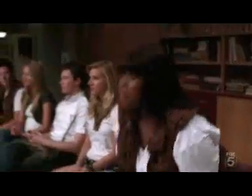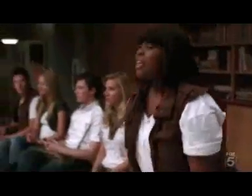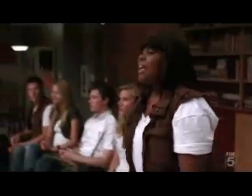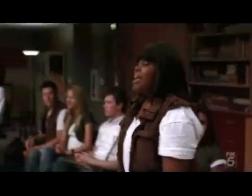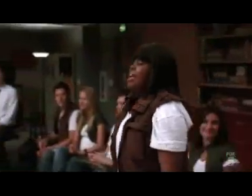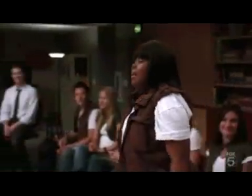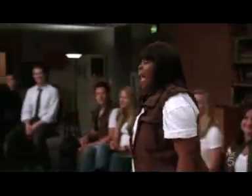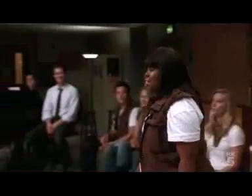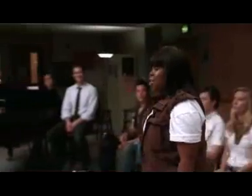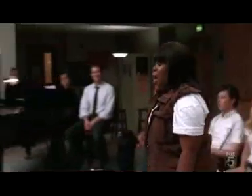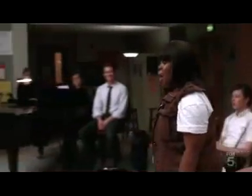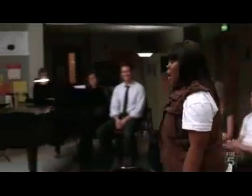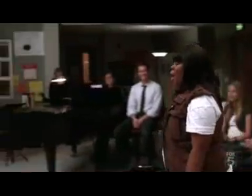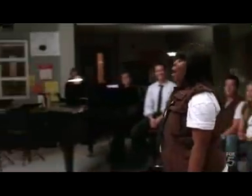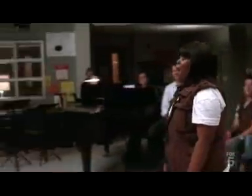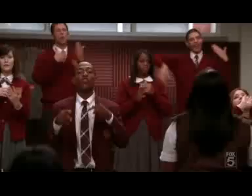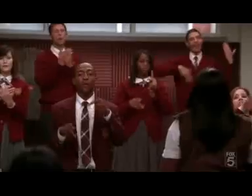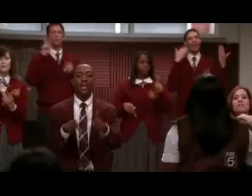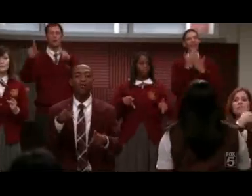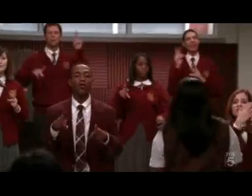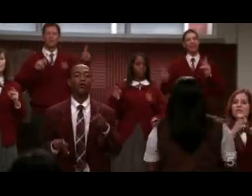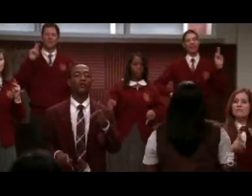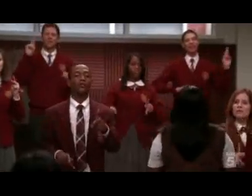Imagine all the people